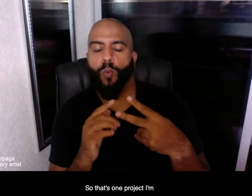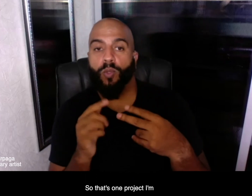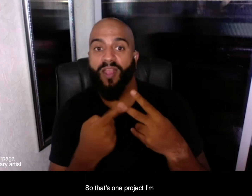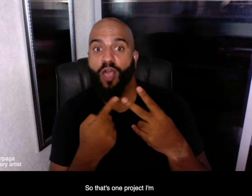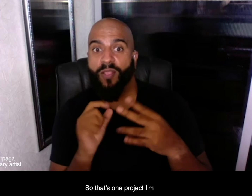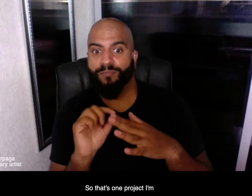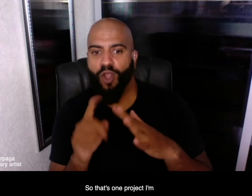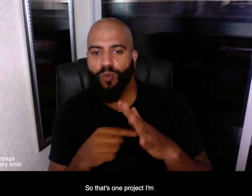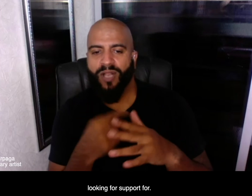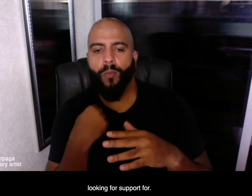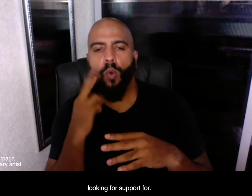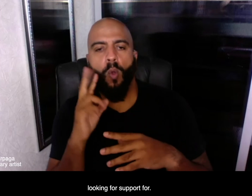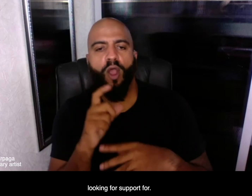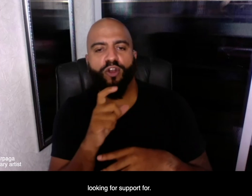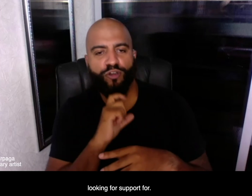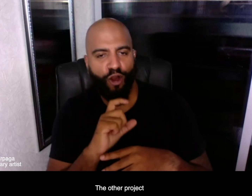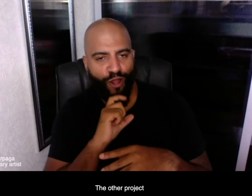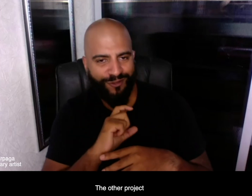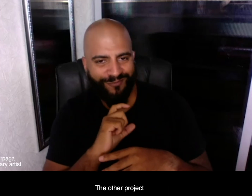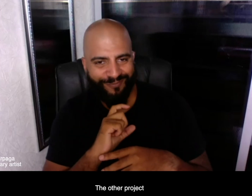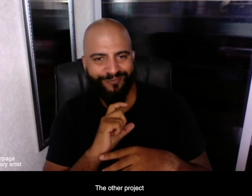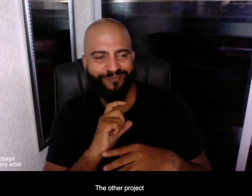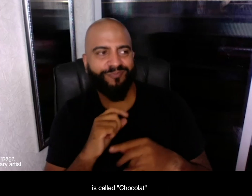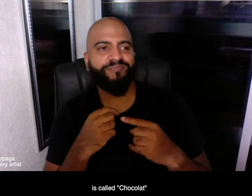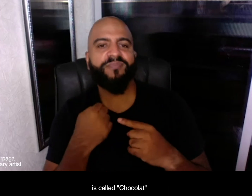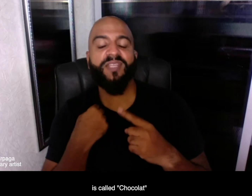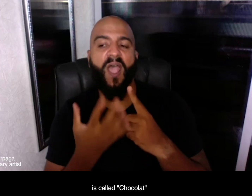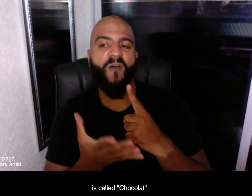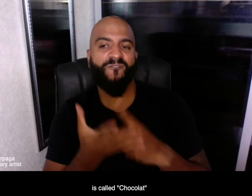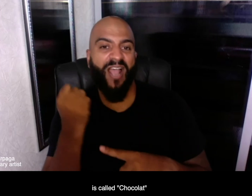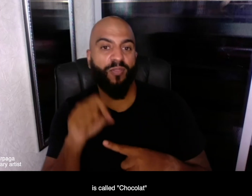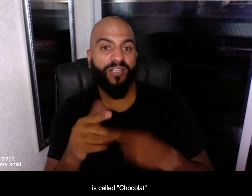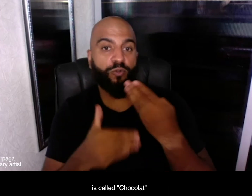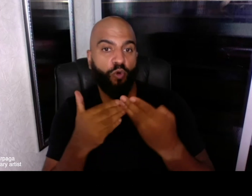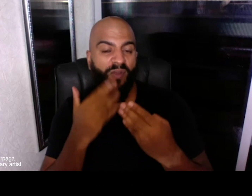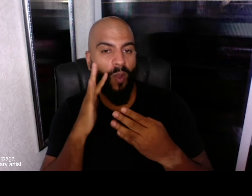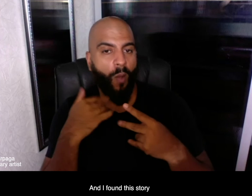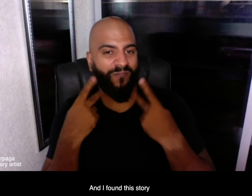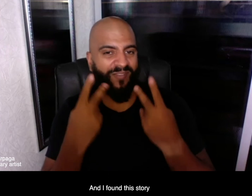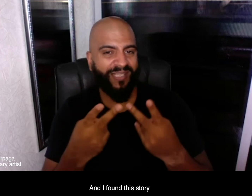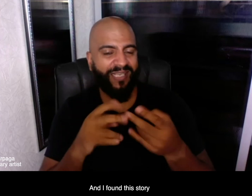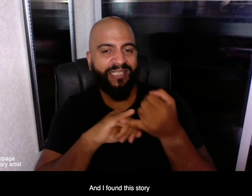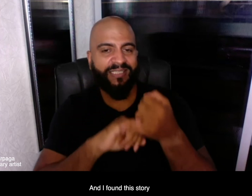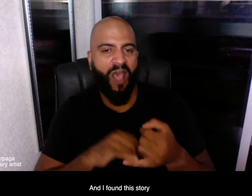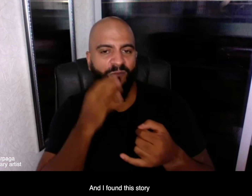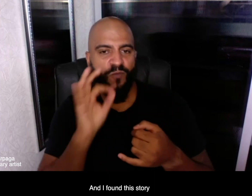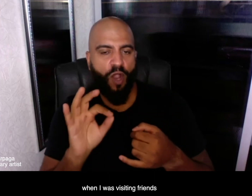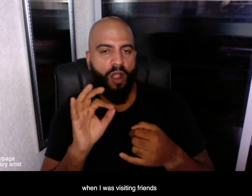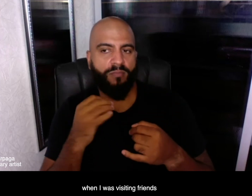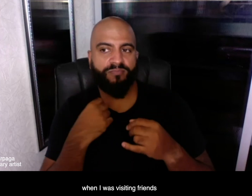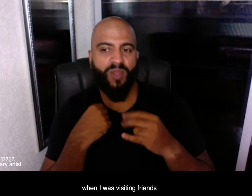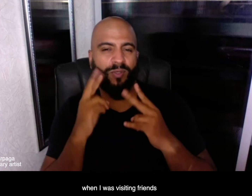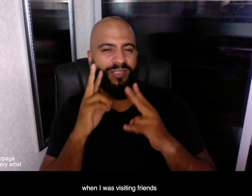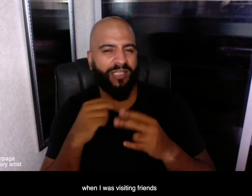one project I'm looking for support for. The other project is called Chocolate. And I found this story when I was